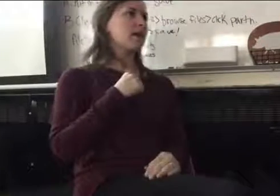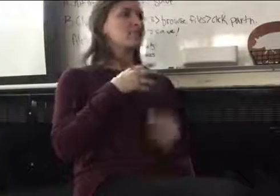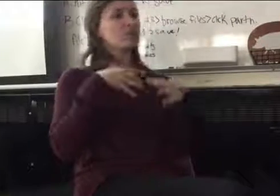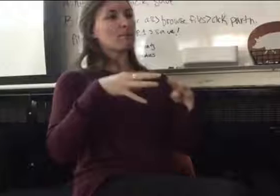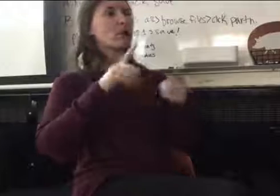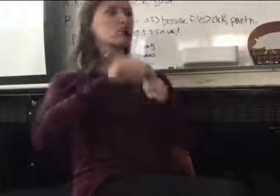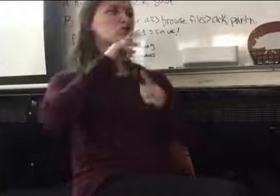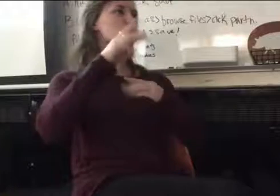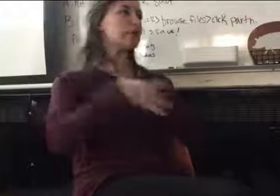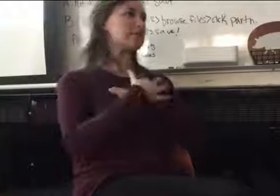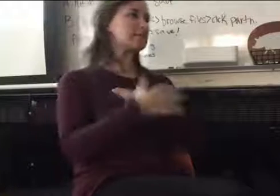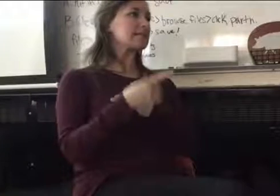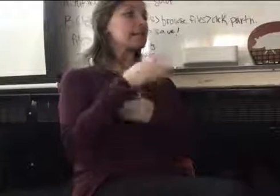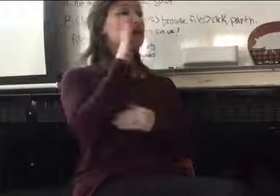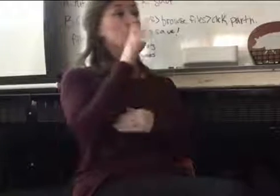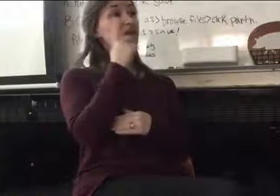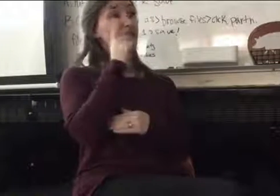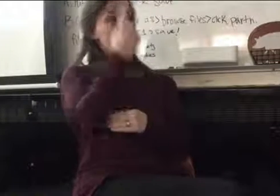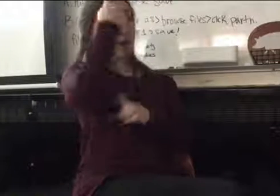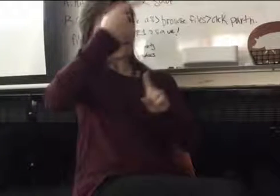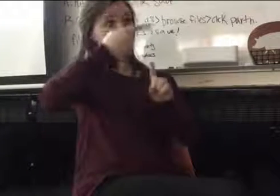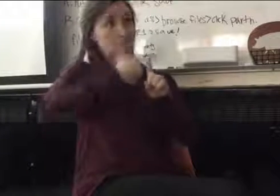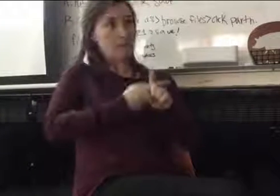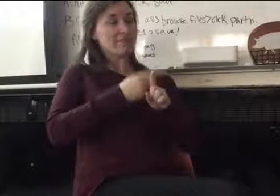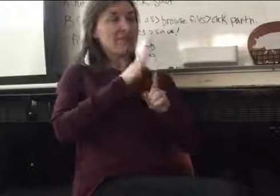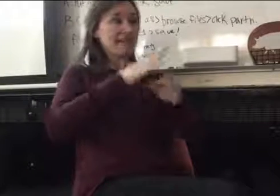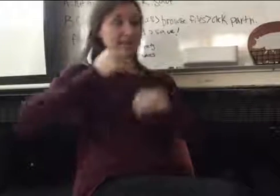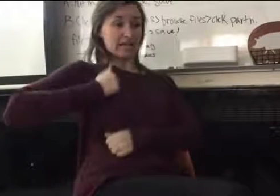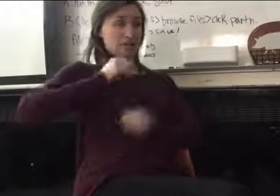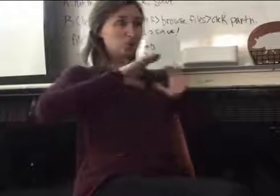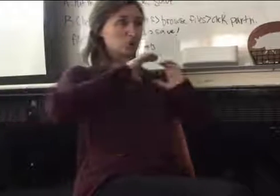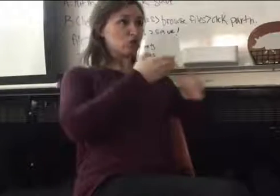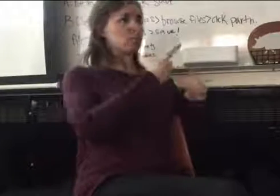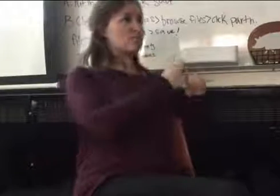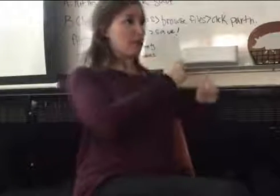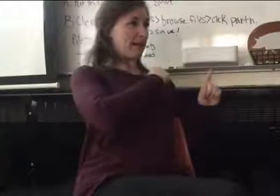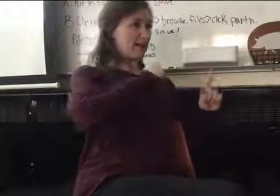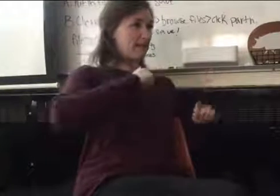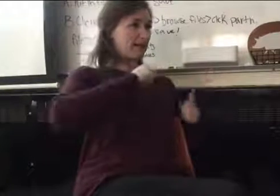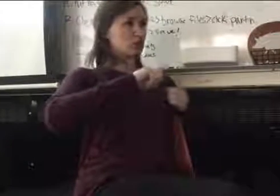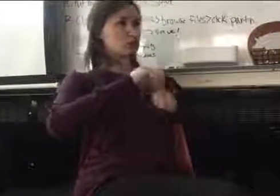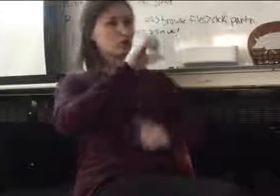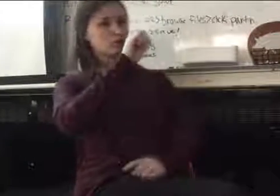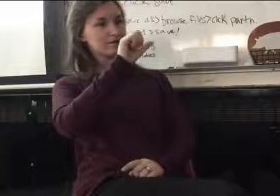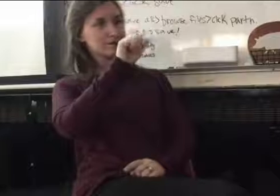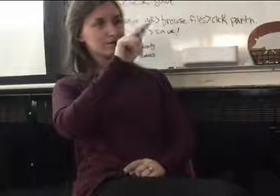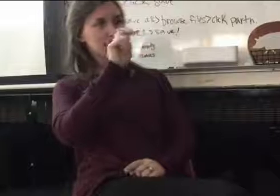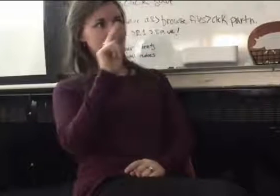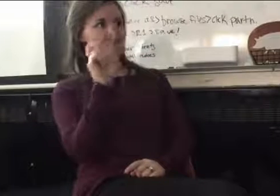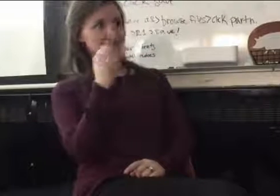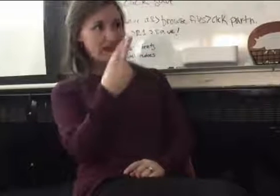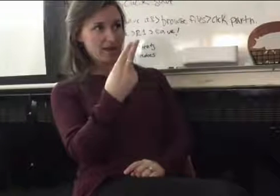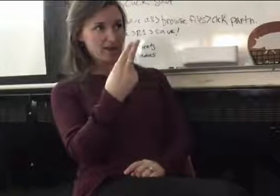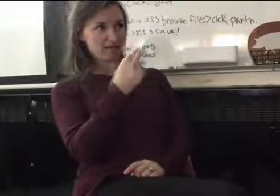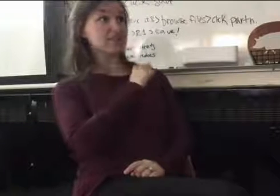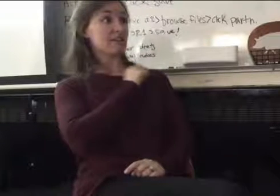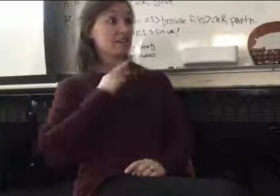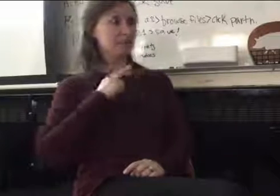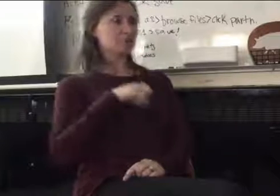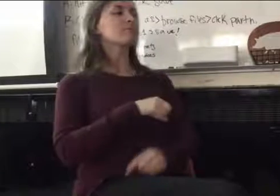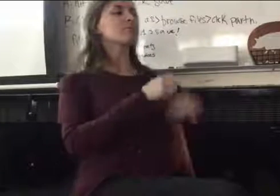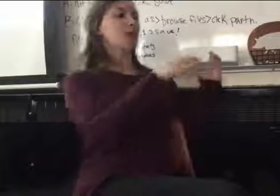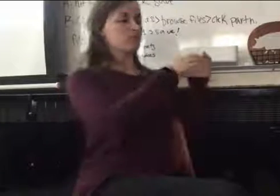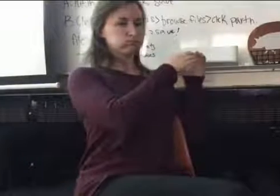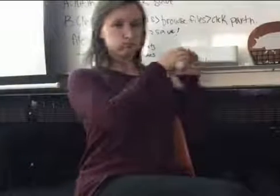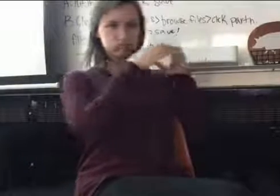He is going to, for 1 month, march his troops from Atlanta, Georgia to Savannah, Georgia, And basically, he burns the entire place down